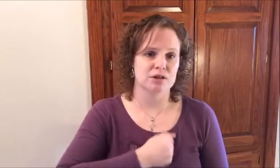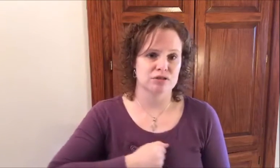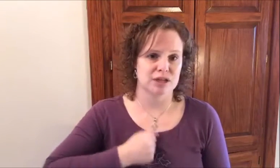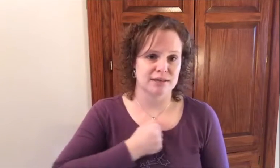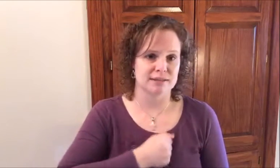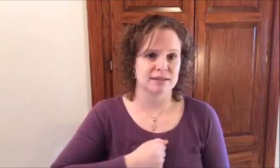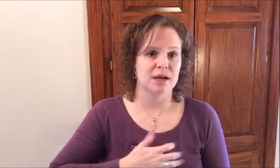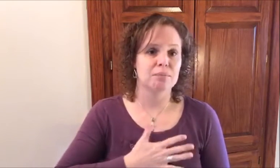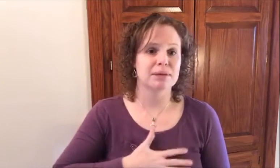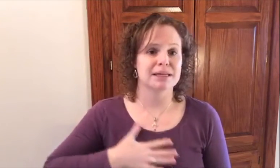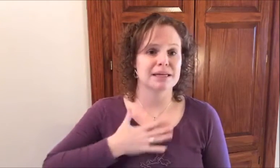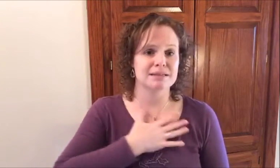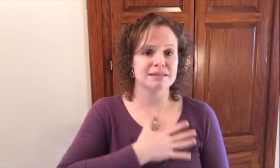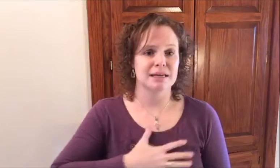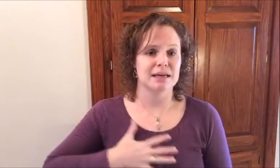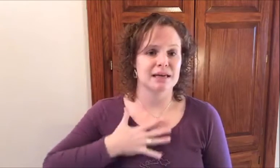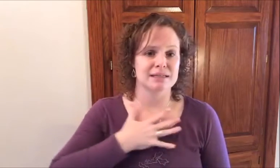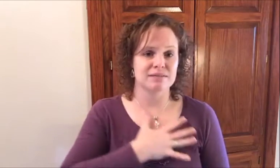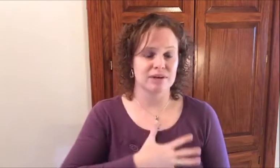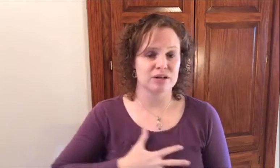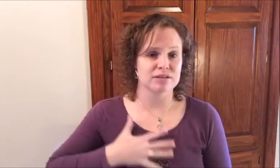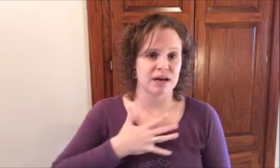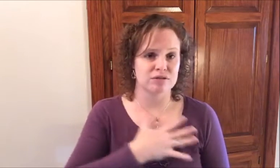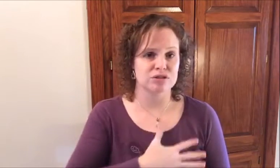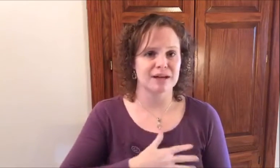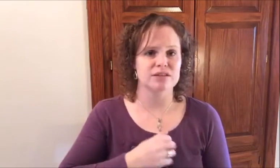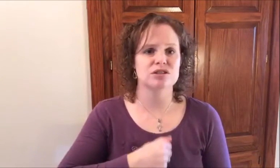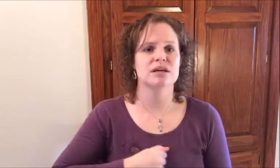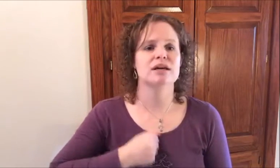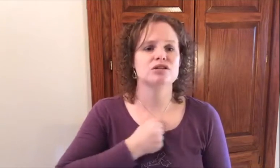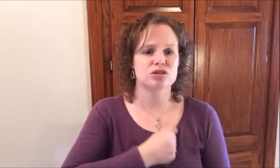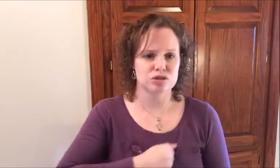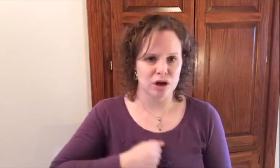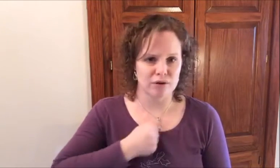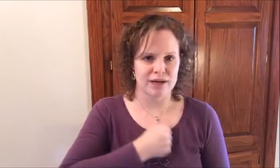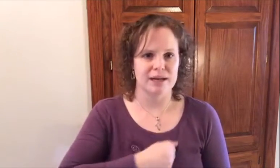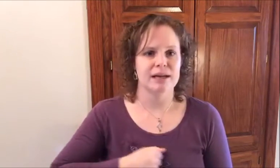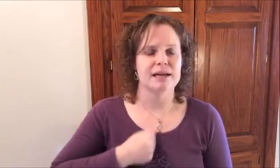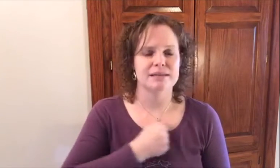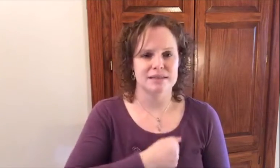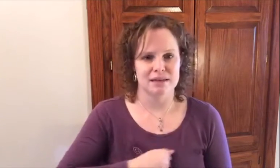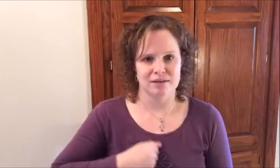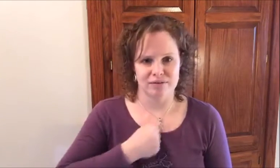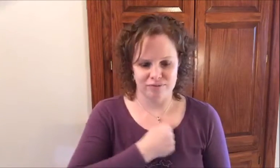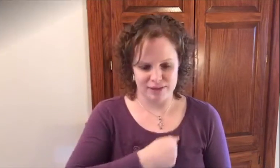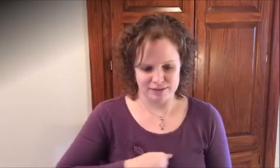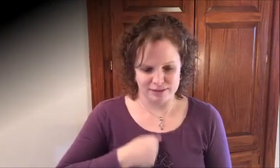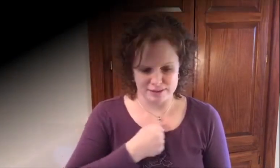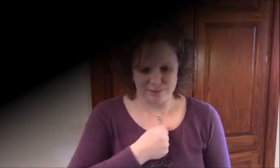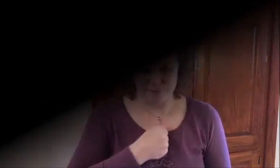on your chest. Please is fingers outstretched. Sorry is in a fist.